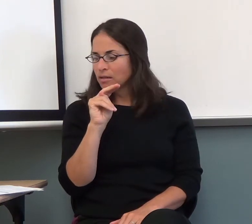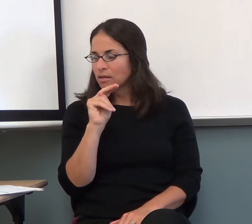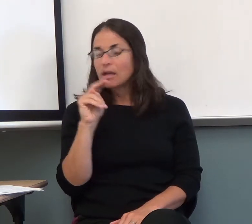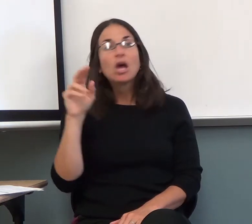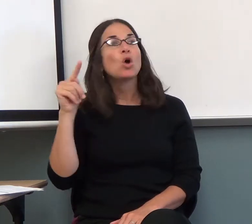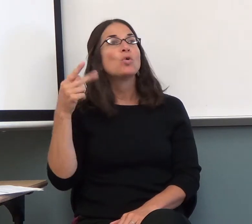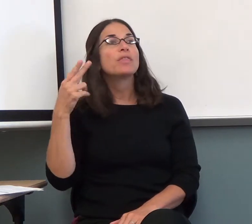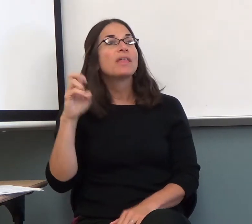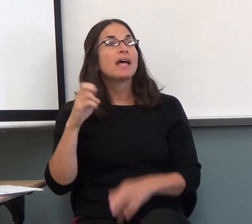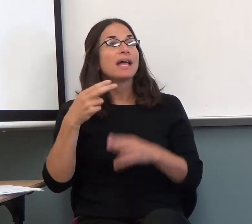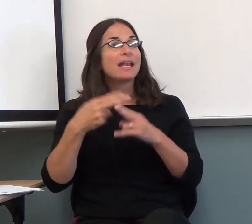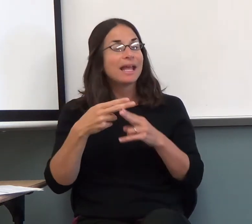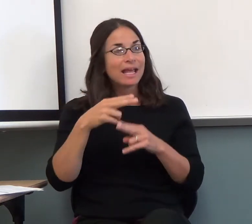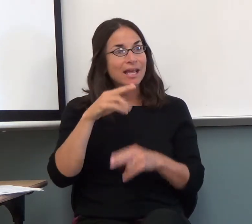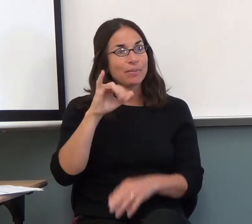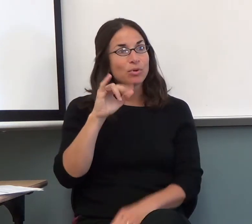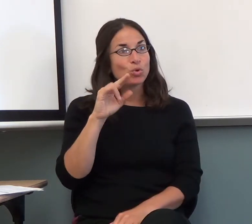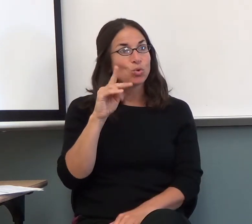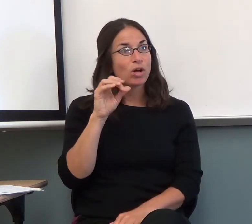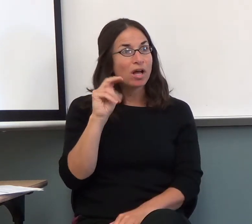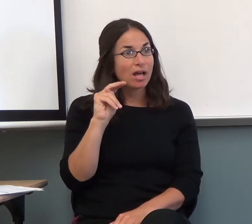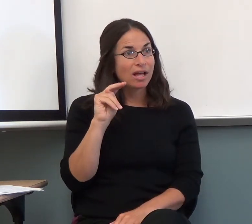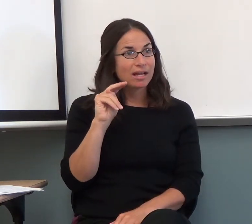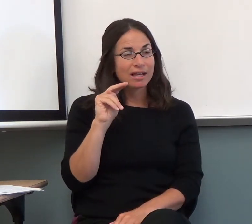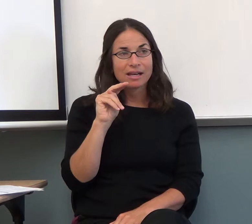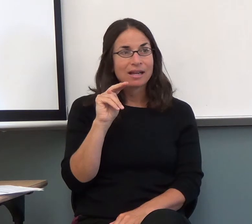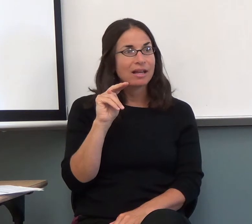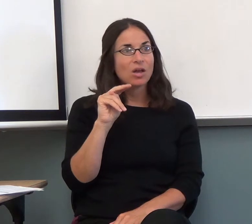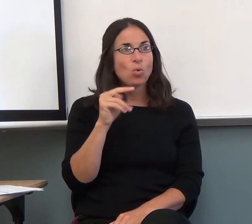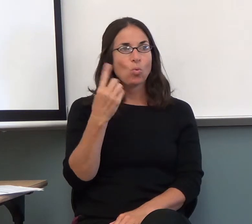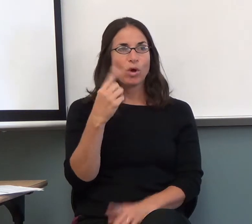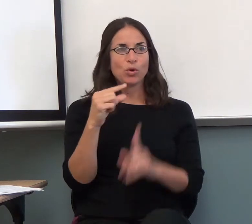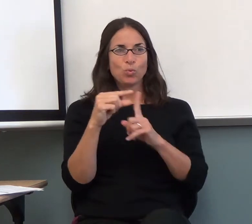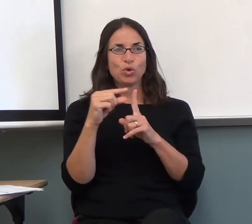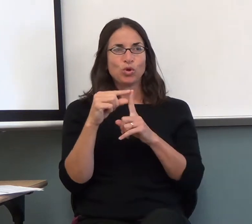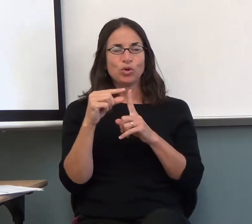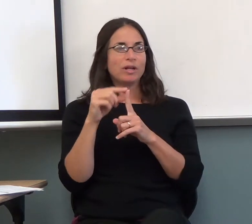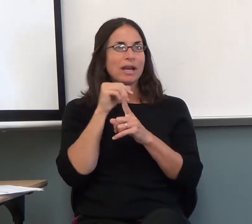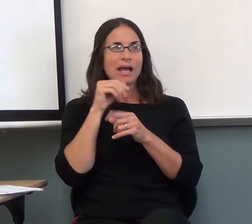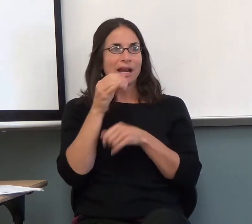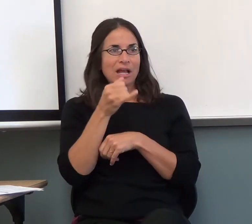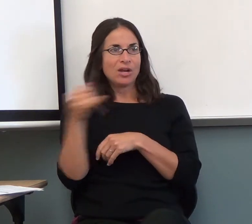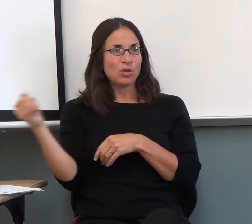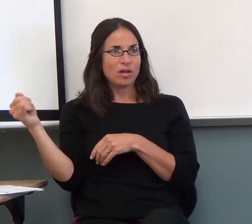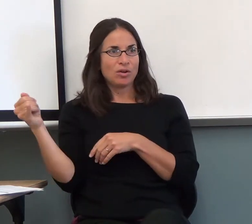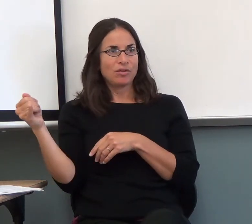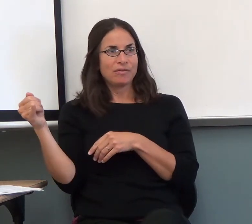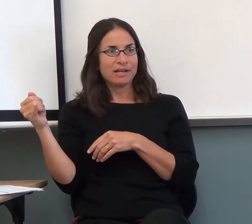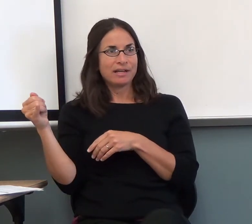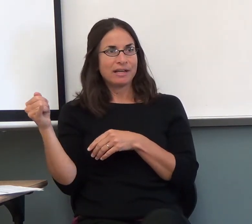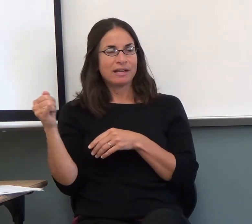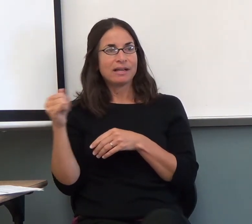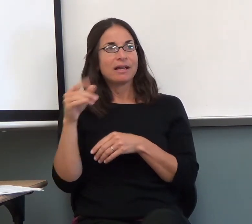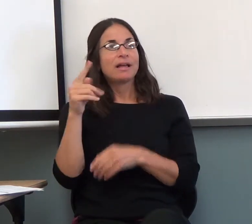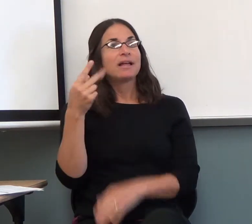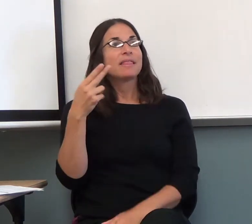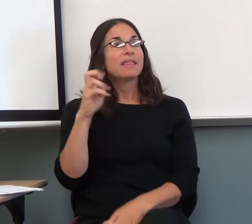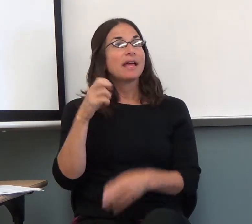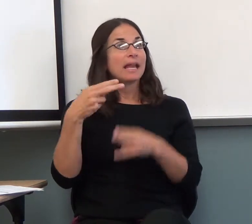You did this on the last sentence, and that's fine. But I'm just looking for one single word that's doing the action. So the name, right? We can get rid of the word Yukon,